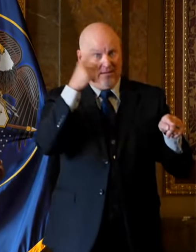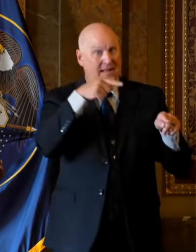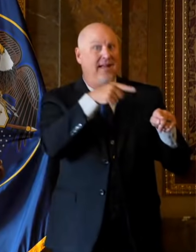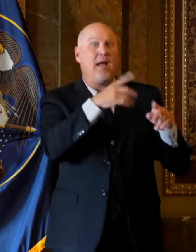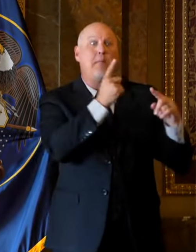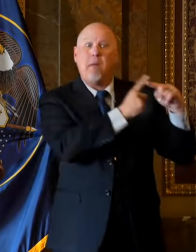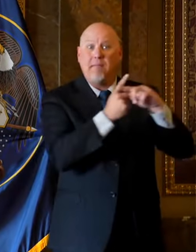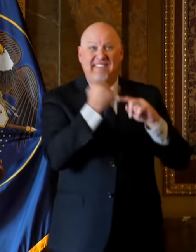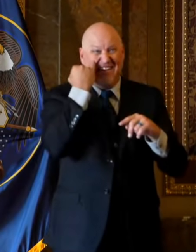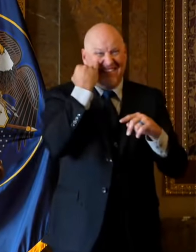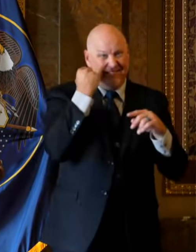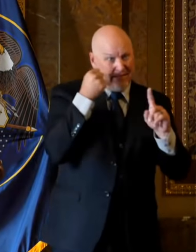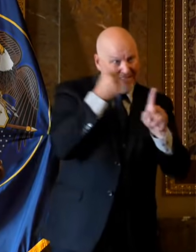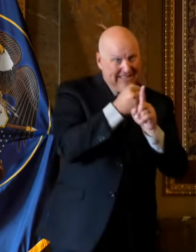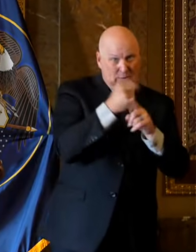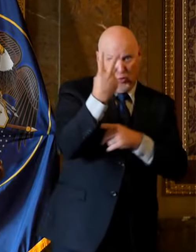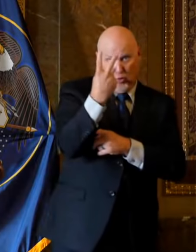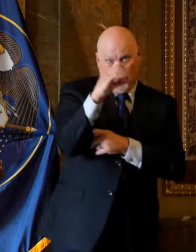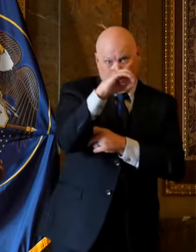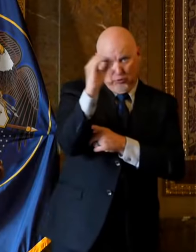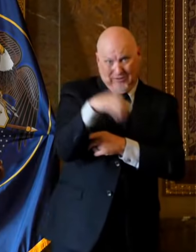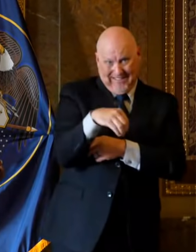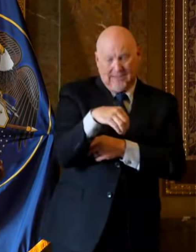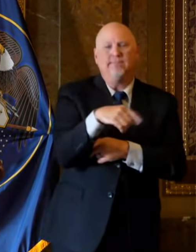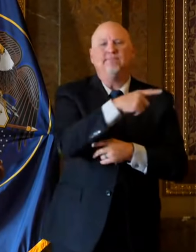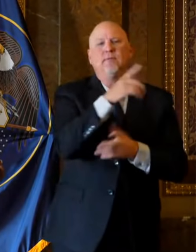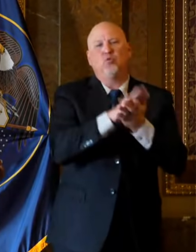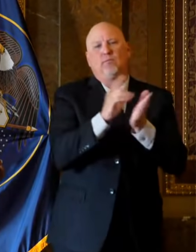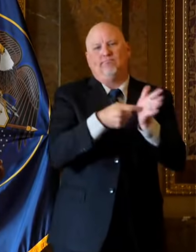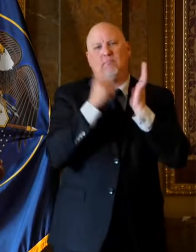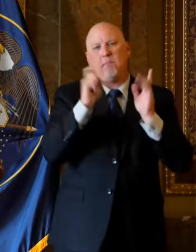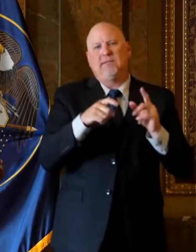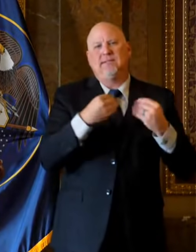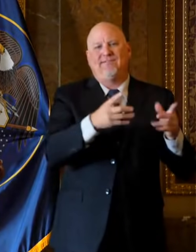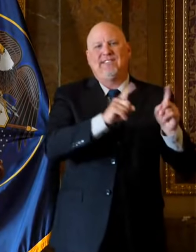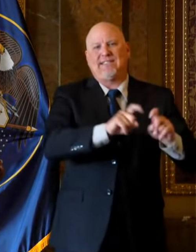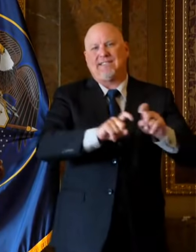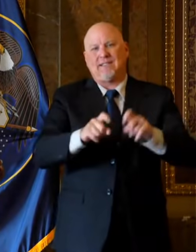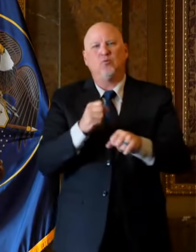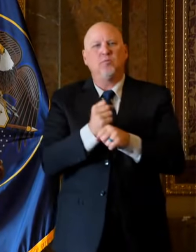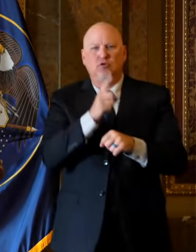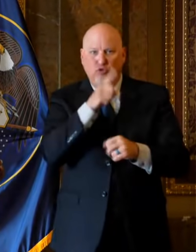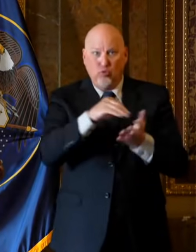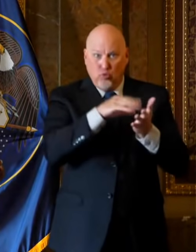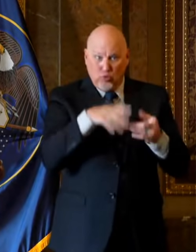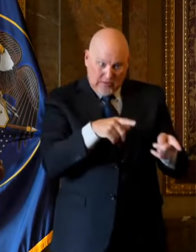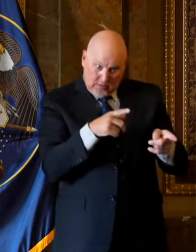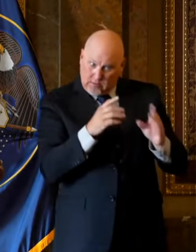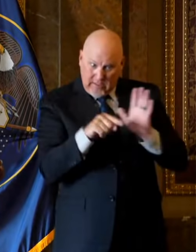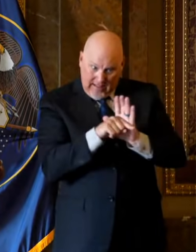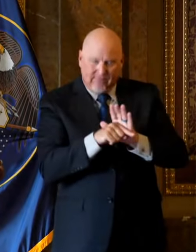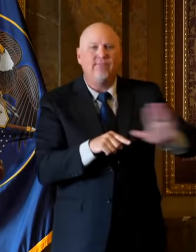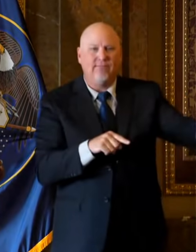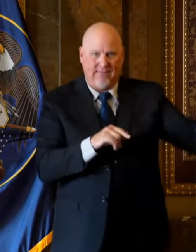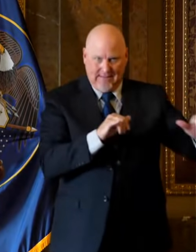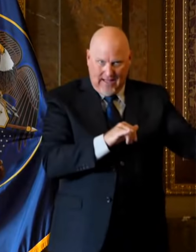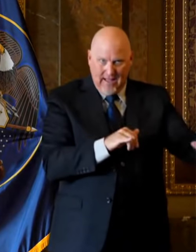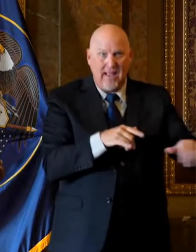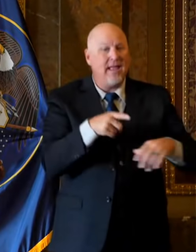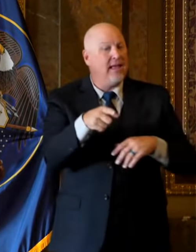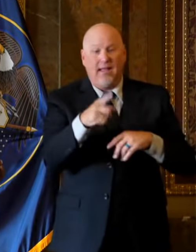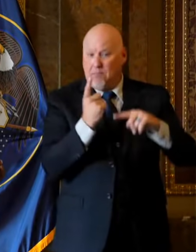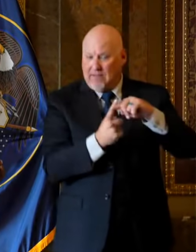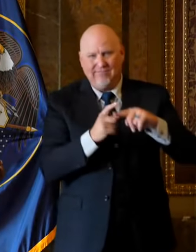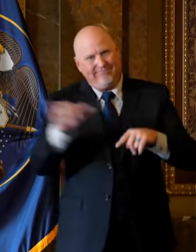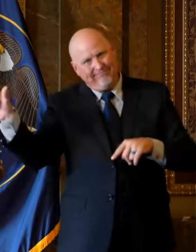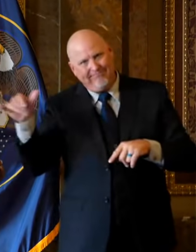the Test to Stay program. And that requires that students have a negative COVID-19 test in order to